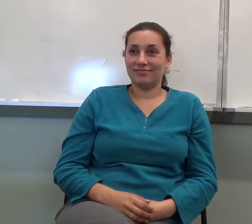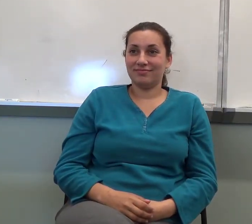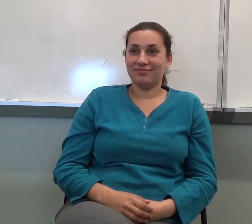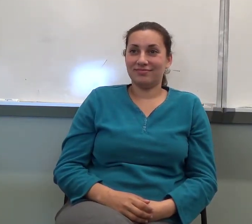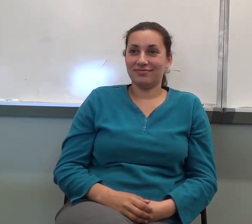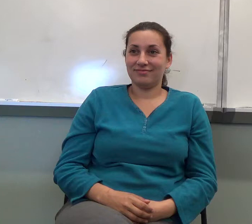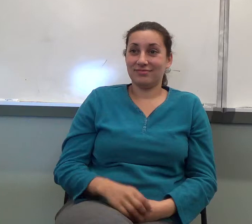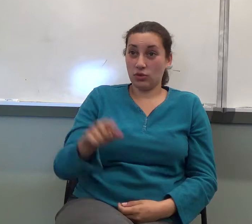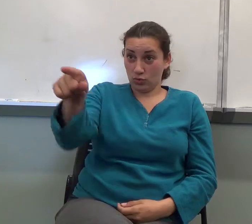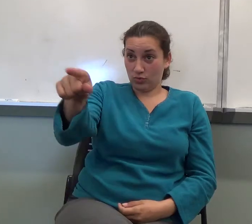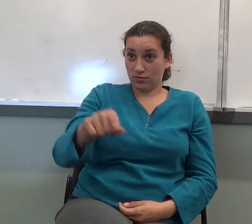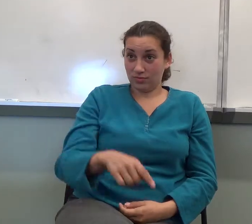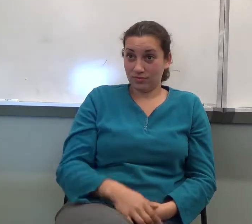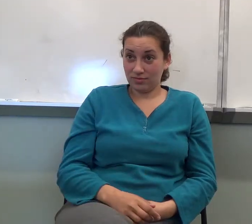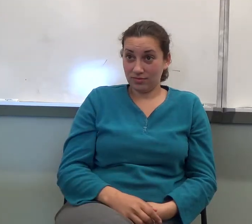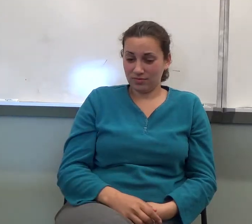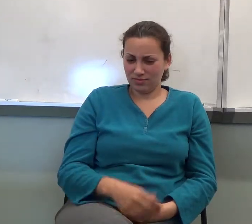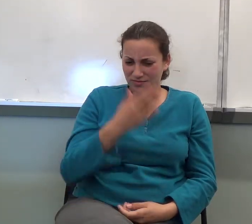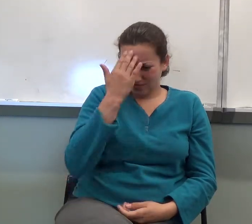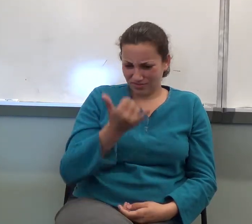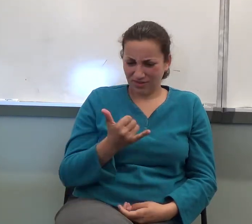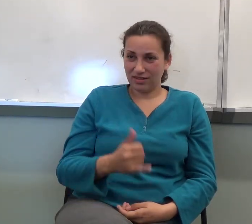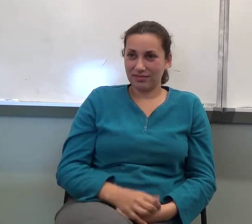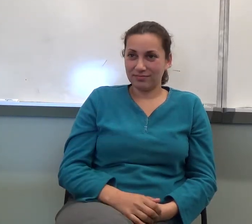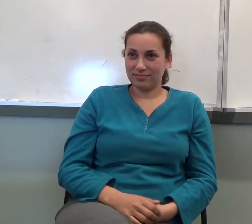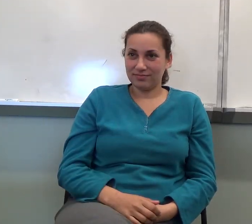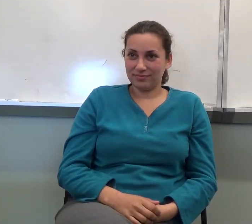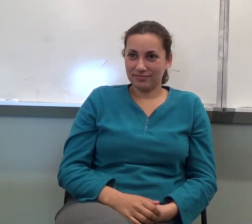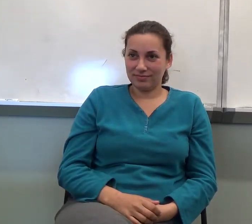are. Selective hearing. What is